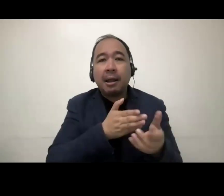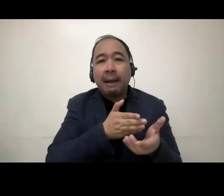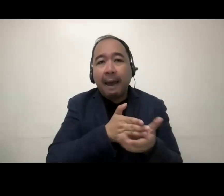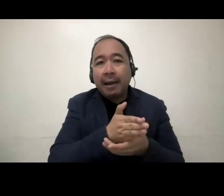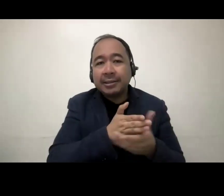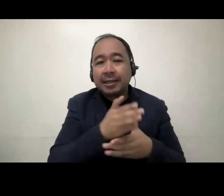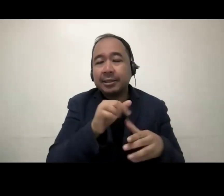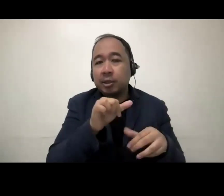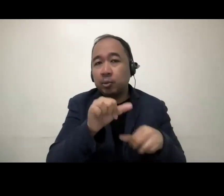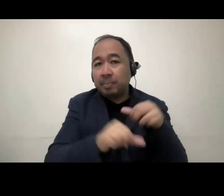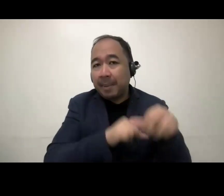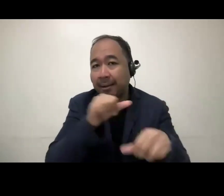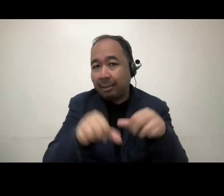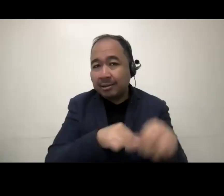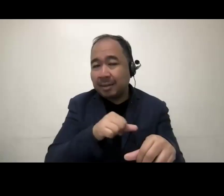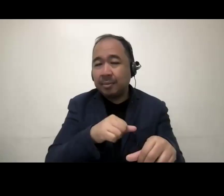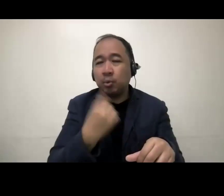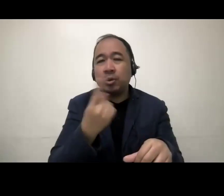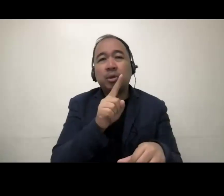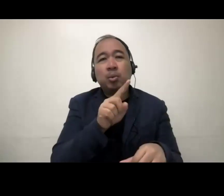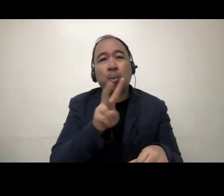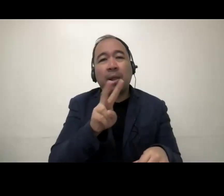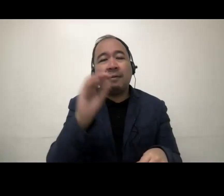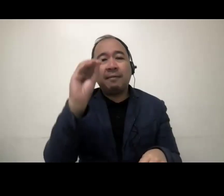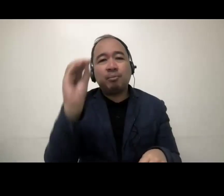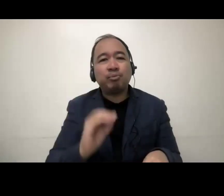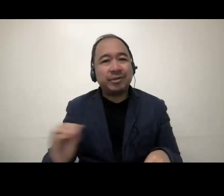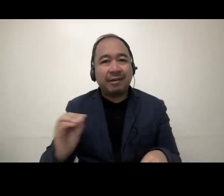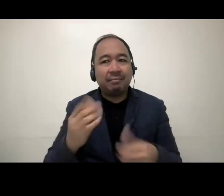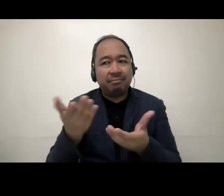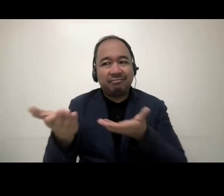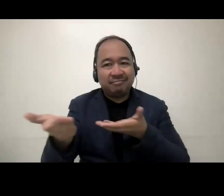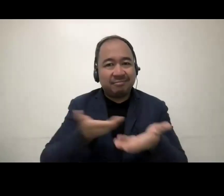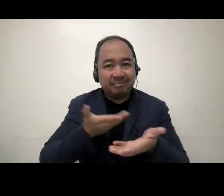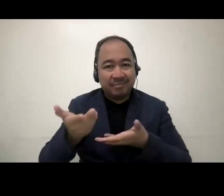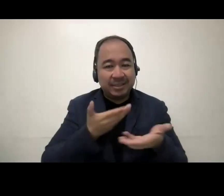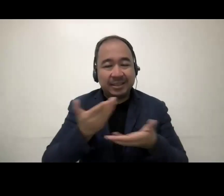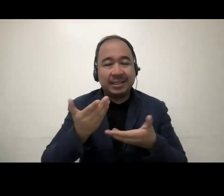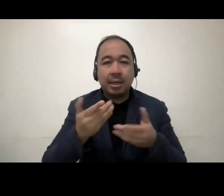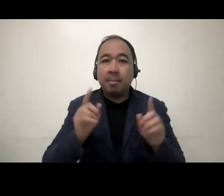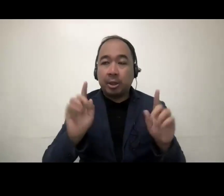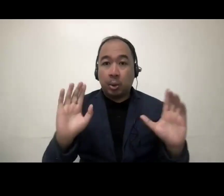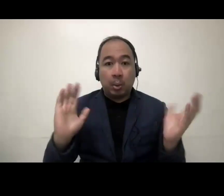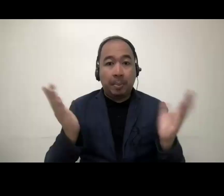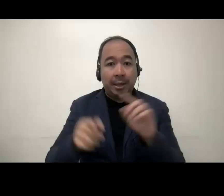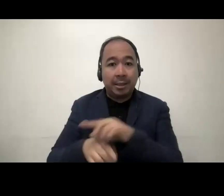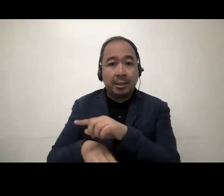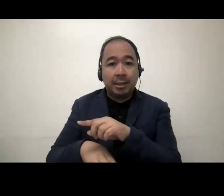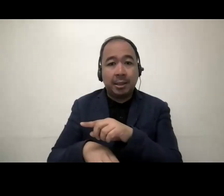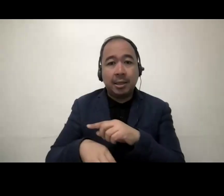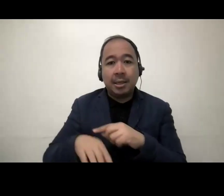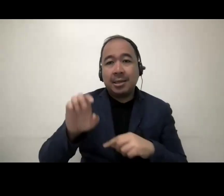of complaints get through to us, compared to, for example, the EIB, which the head of the mechanism is sitting